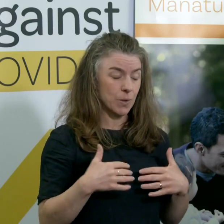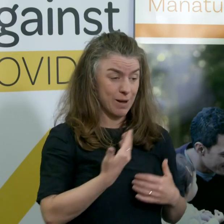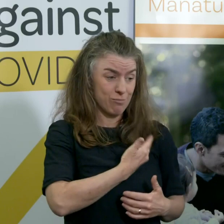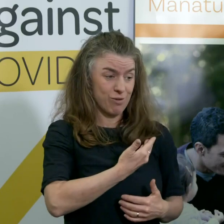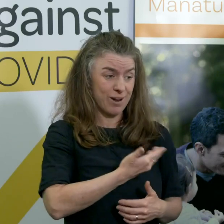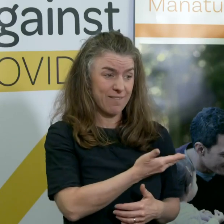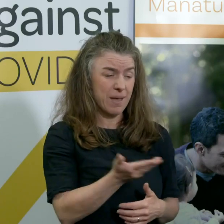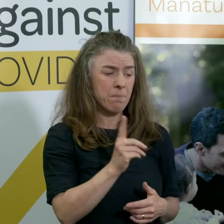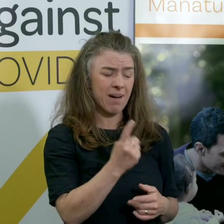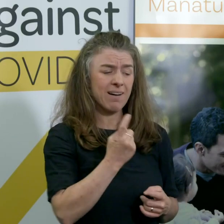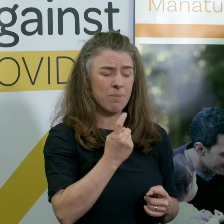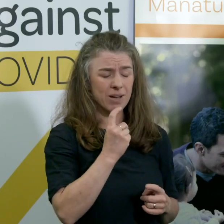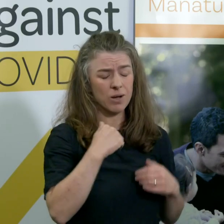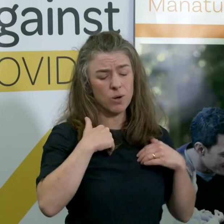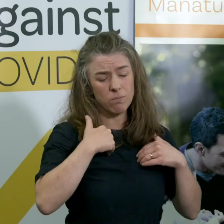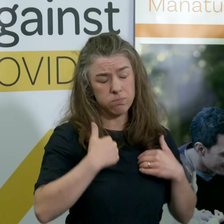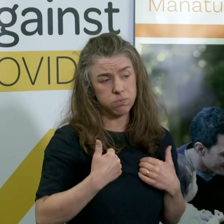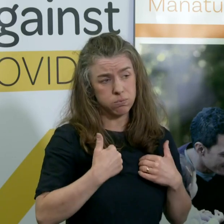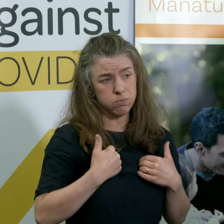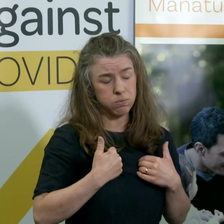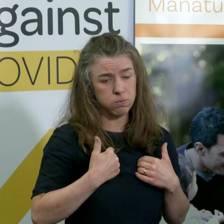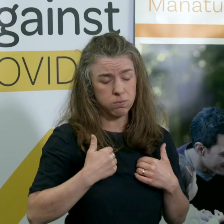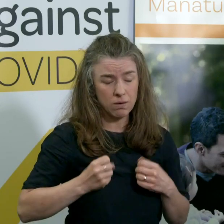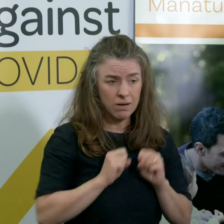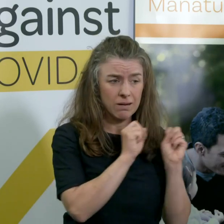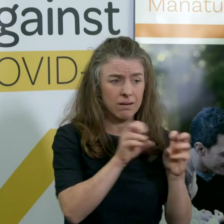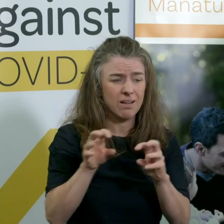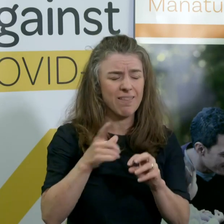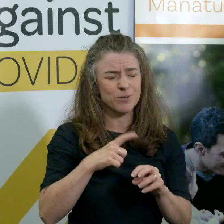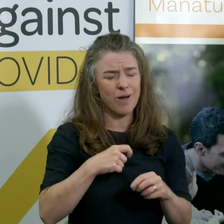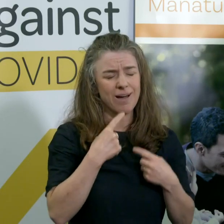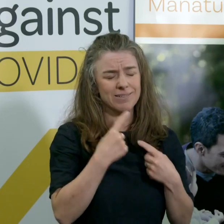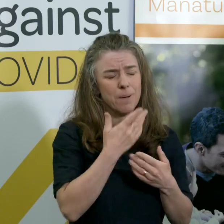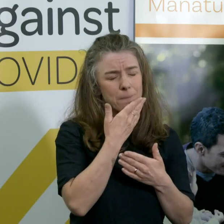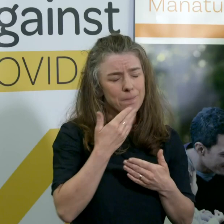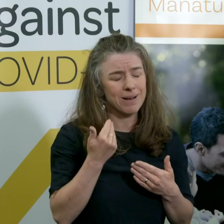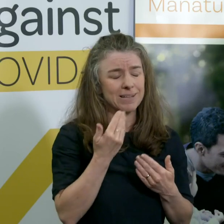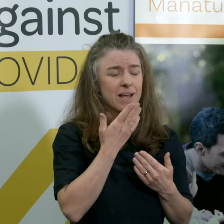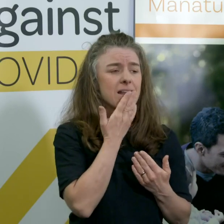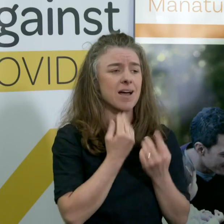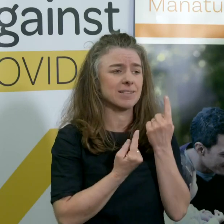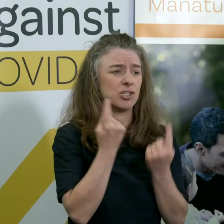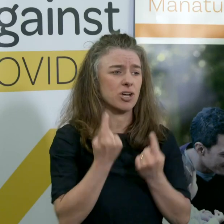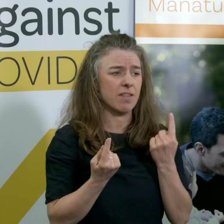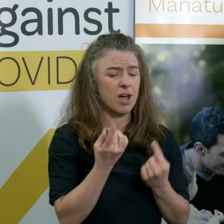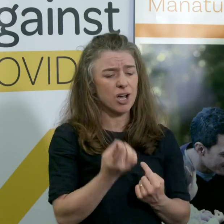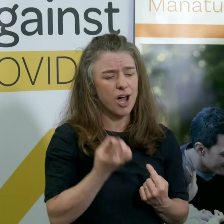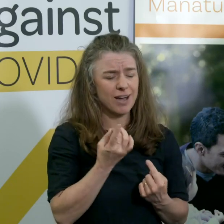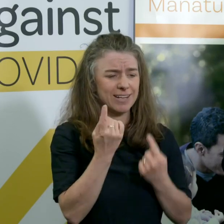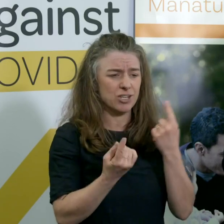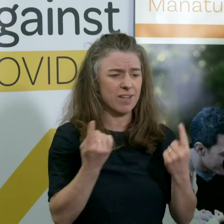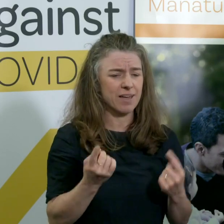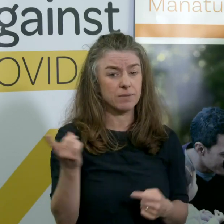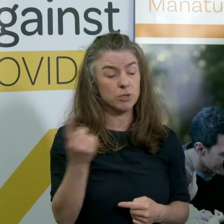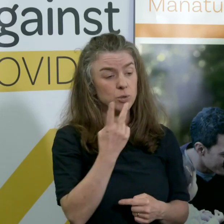they're getting really tired. So that's the be kind message. So hopefully people do that. Would you be